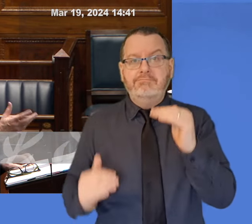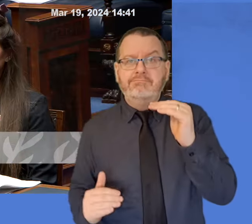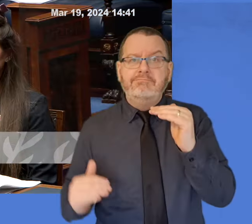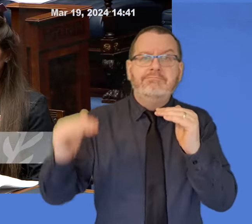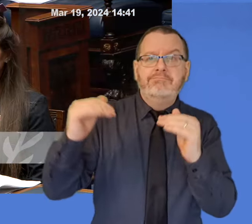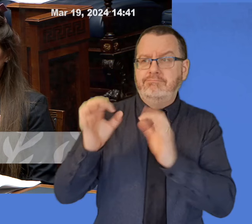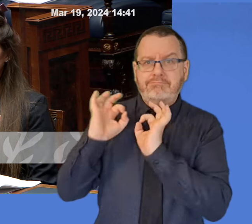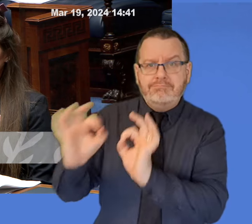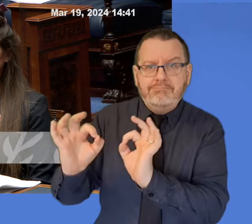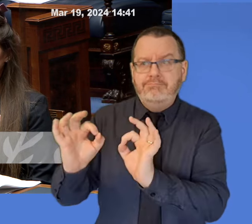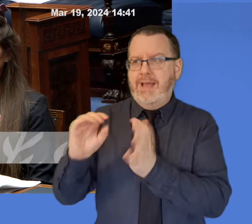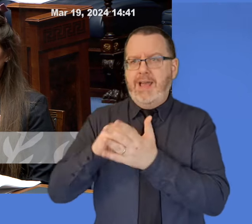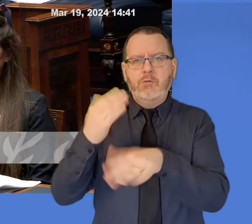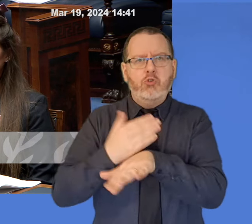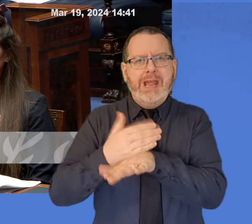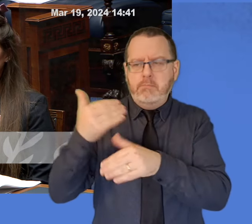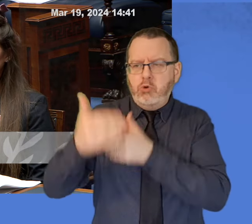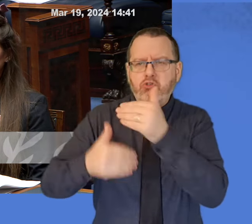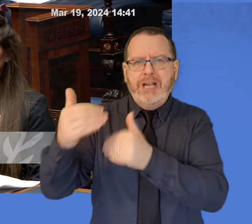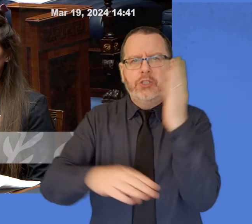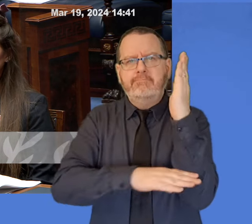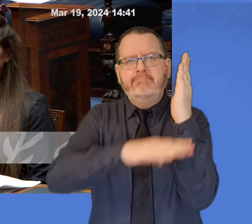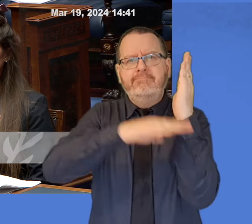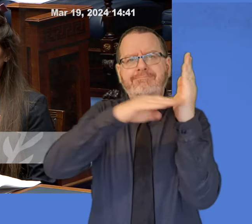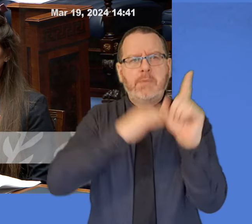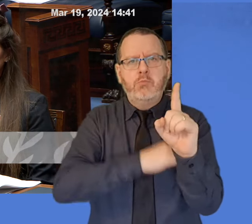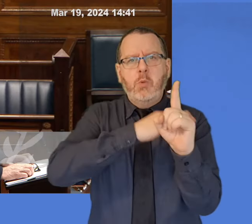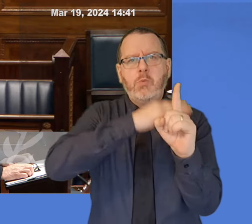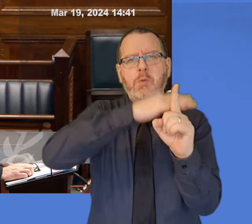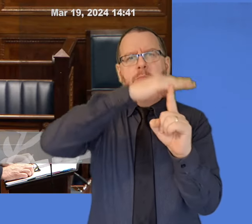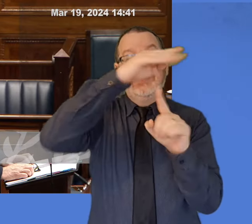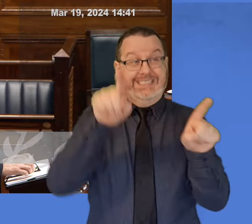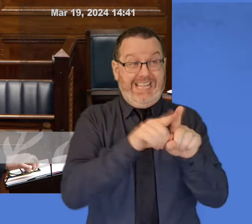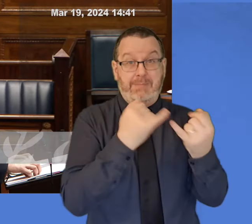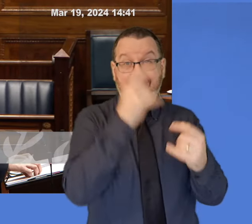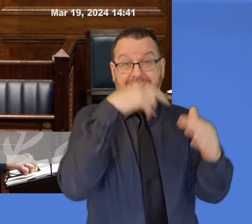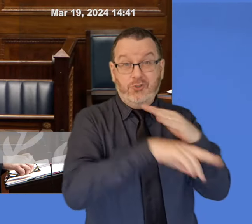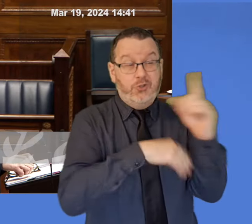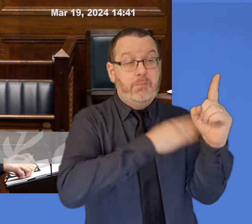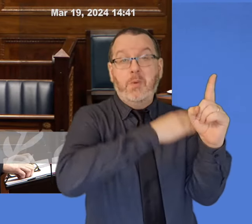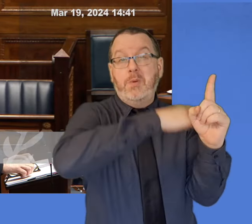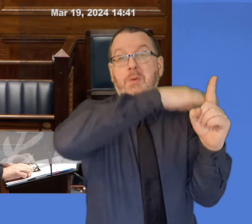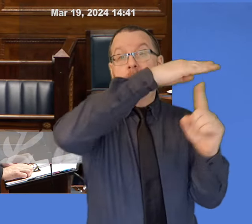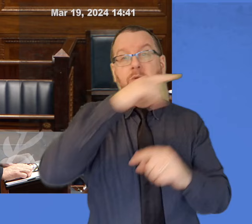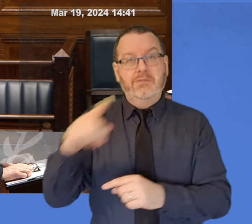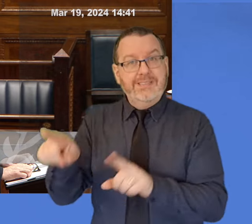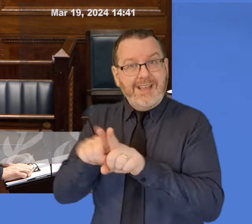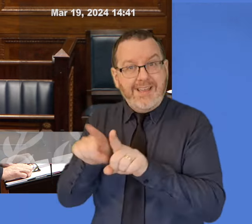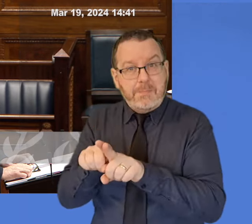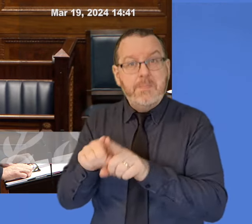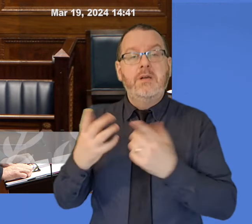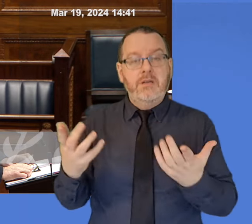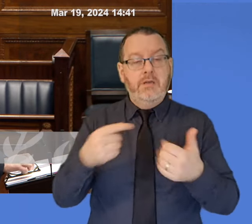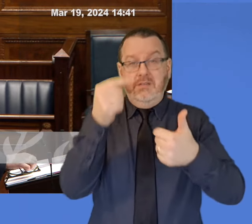is comparable to other people who teach as well. So there is work to be done there, and we will engage with the colleges